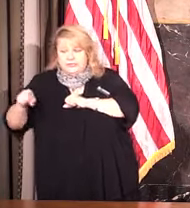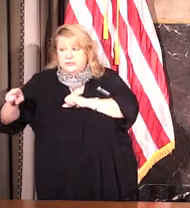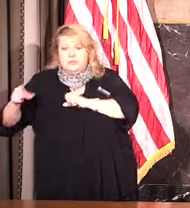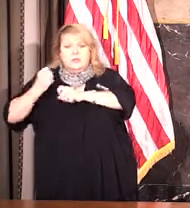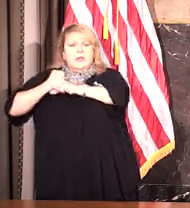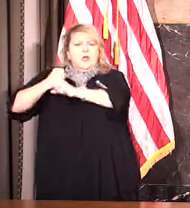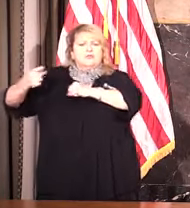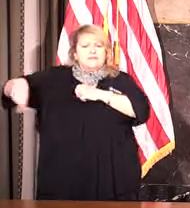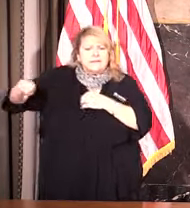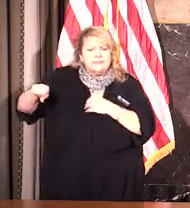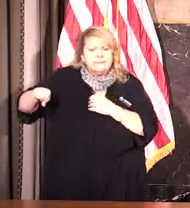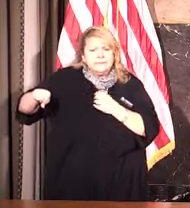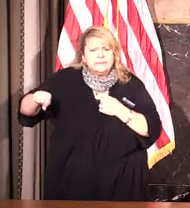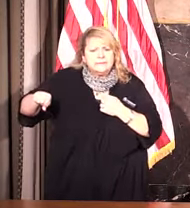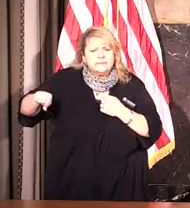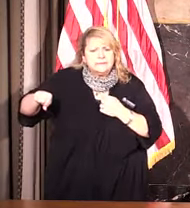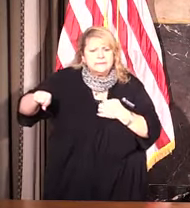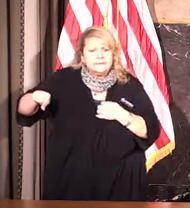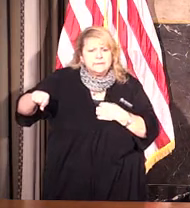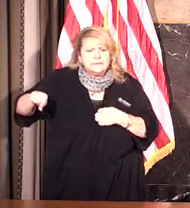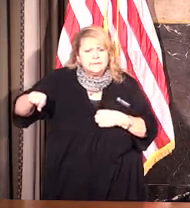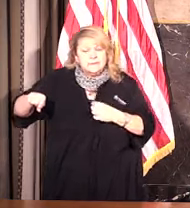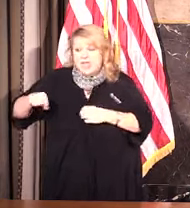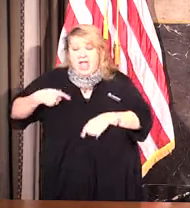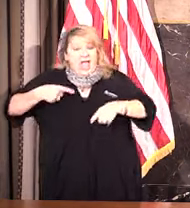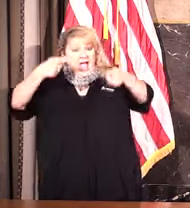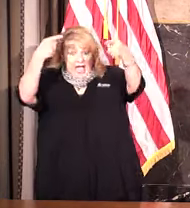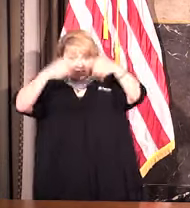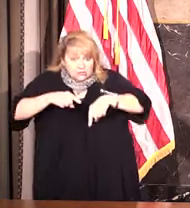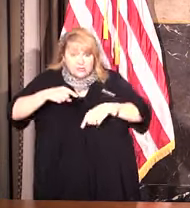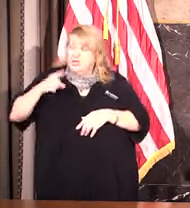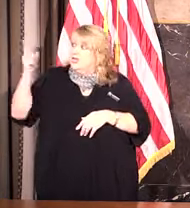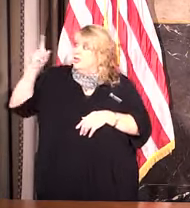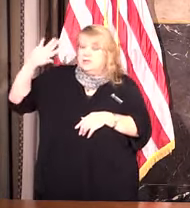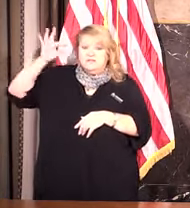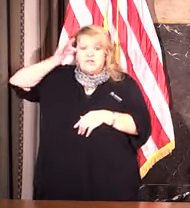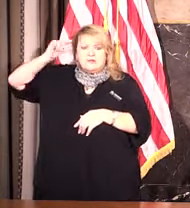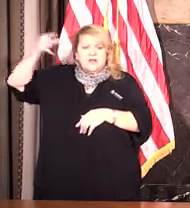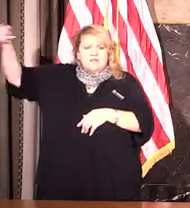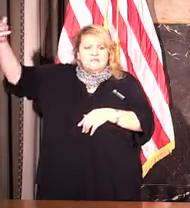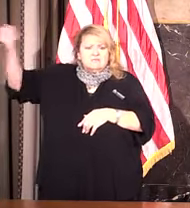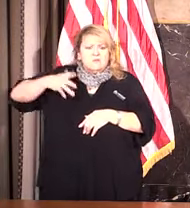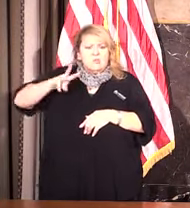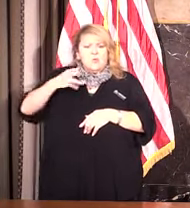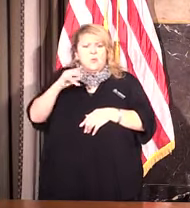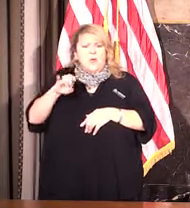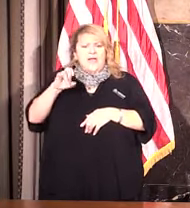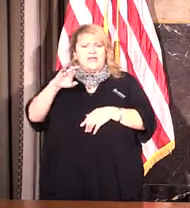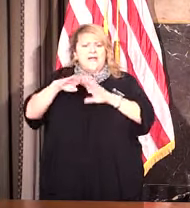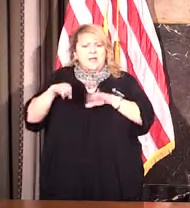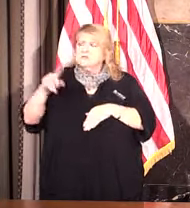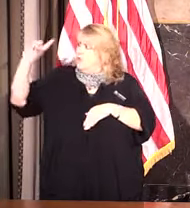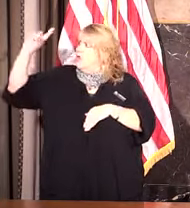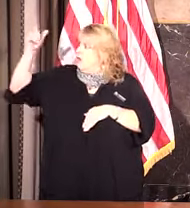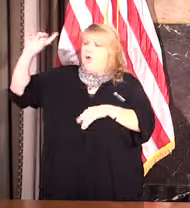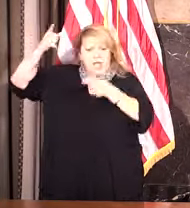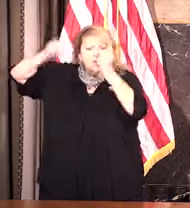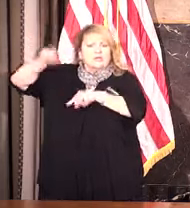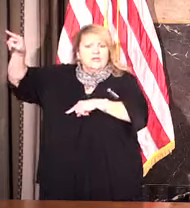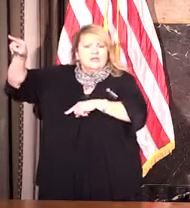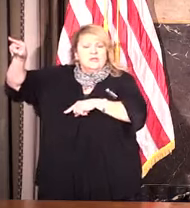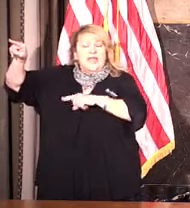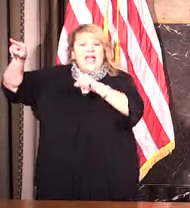So I agree 100% with what the White House is saying. I'm asking the people of Louisiana to agree 100%